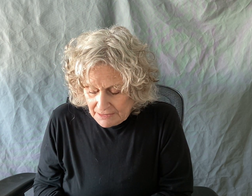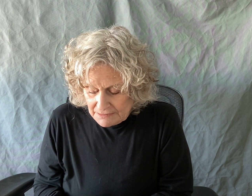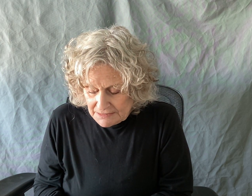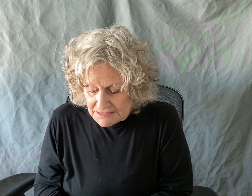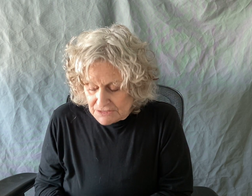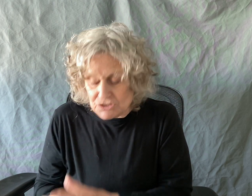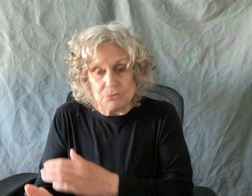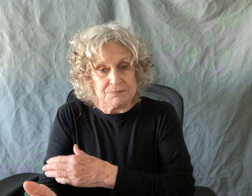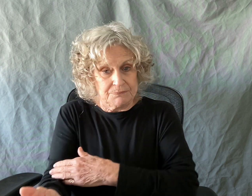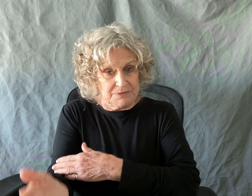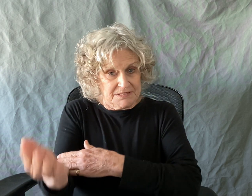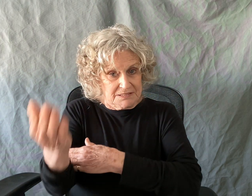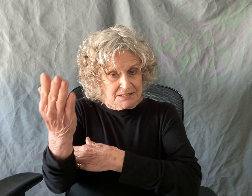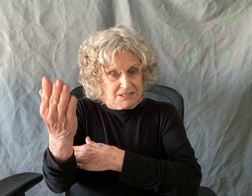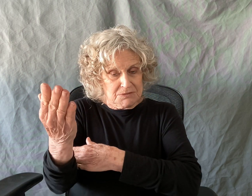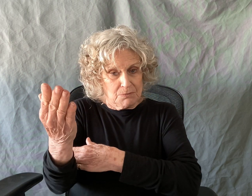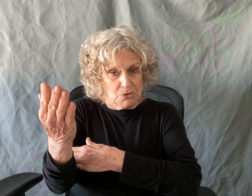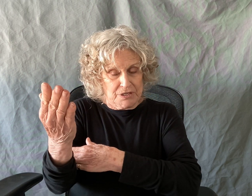And let's see, so we did this morning,